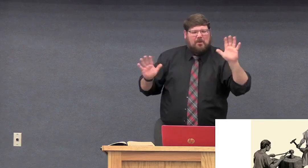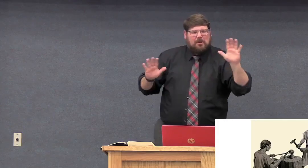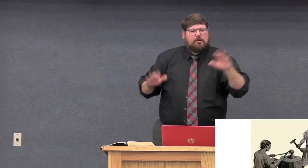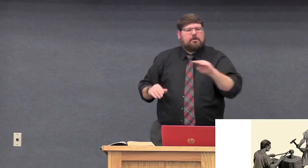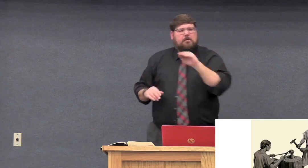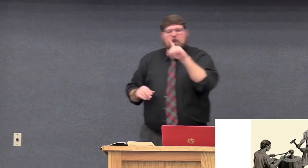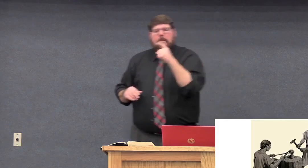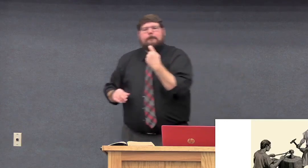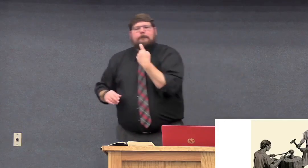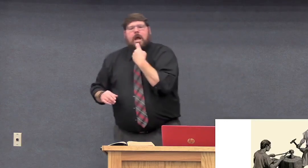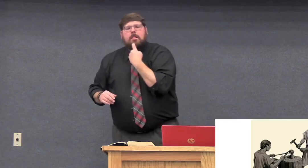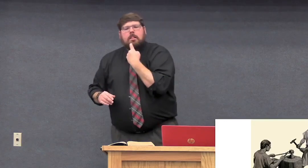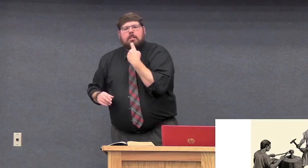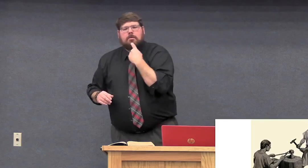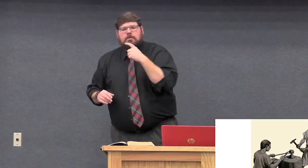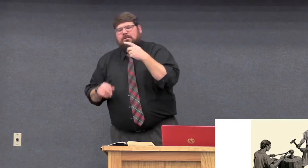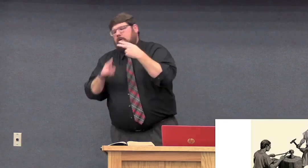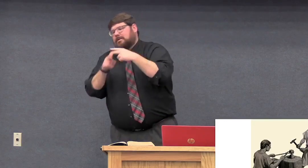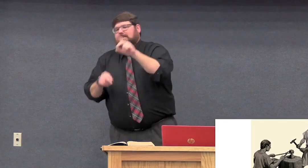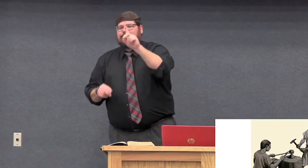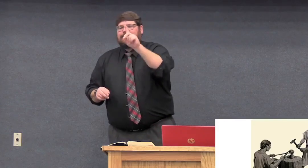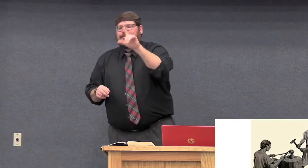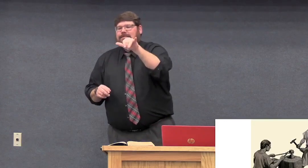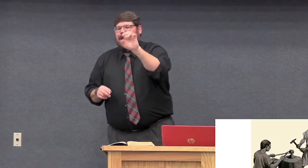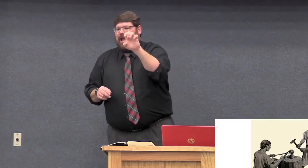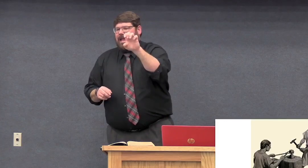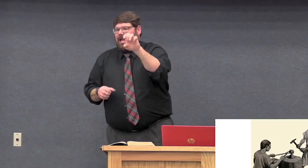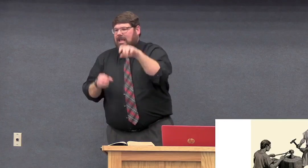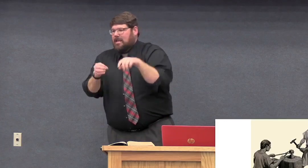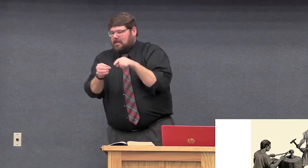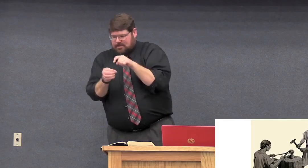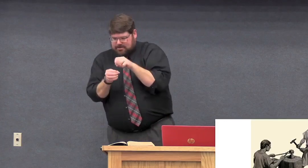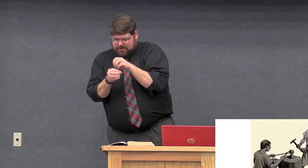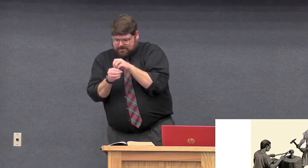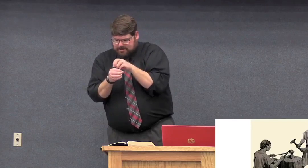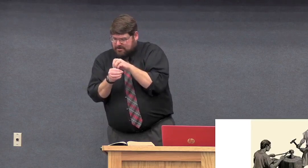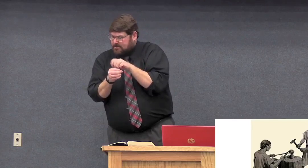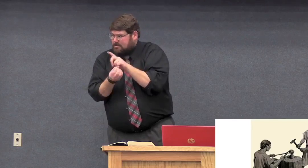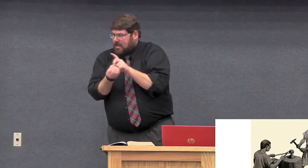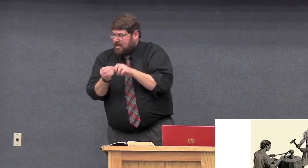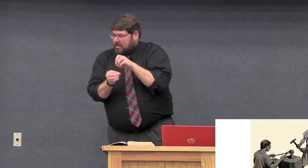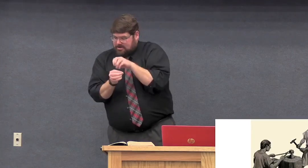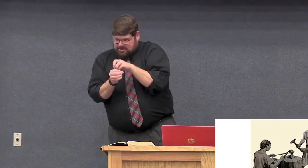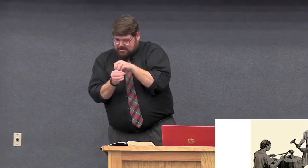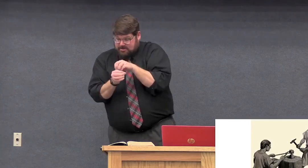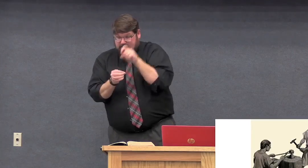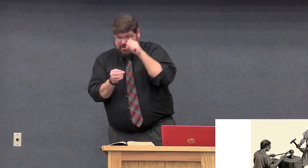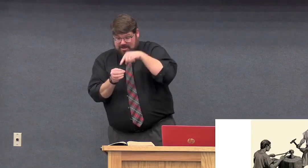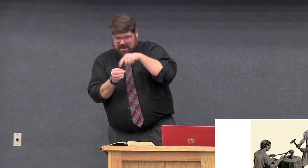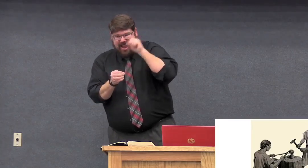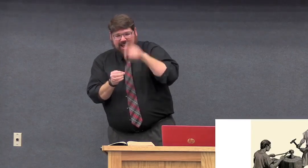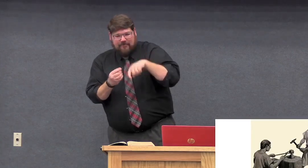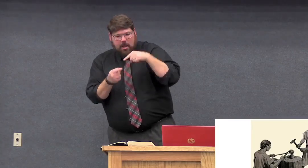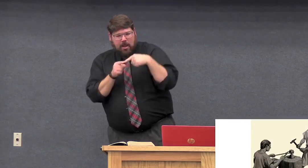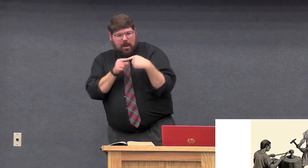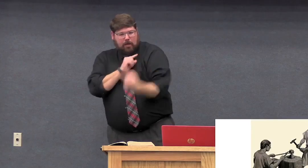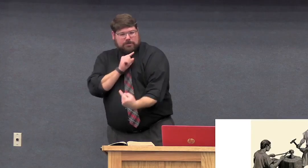about green mold that grows on your food, but a mold would be like a die or a metal design, and